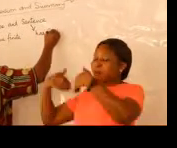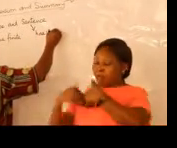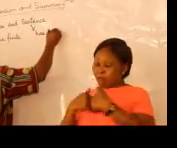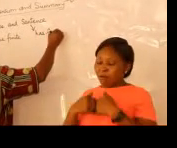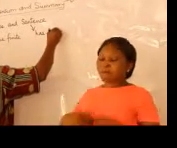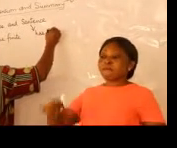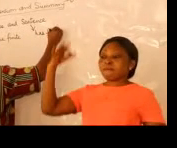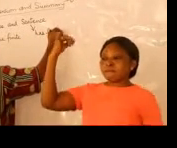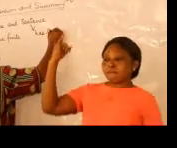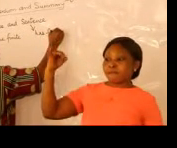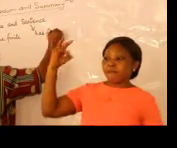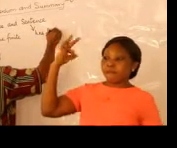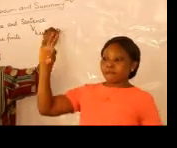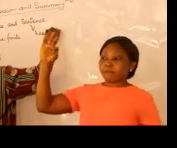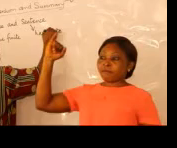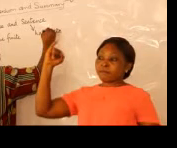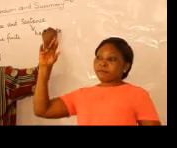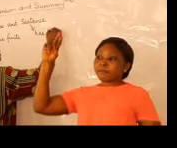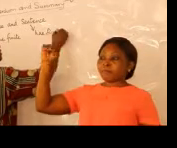finite